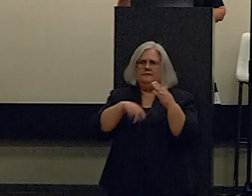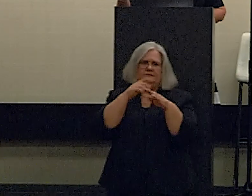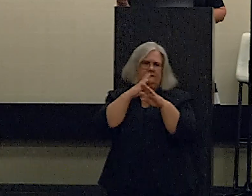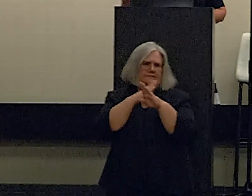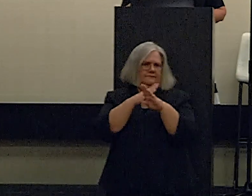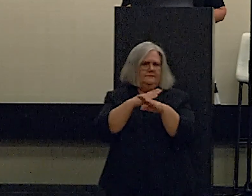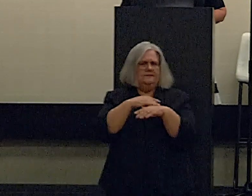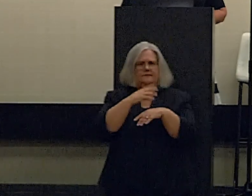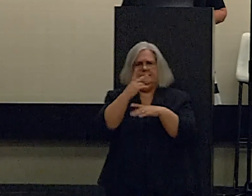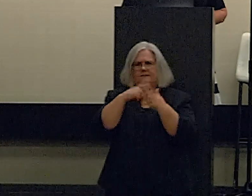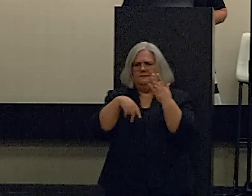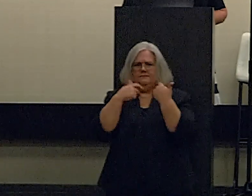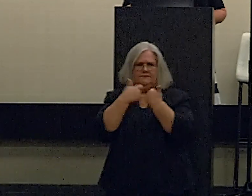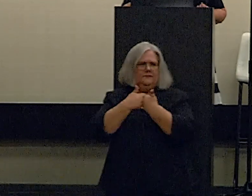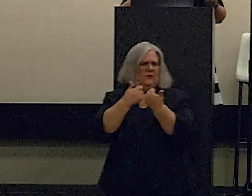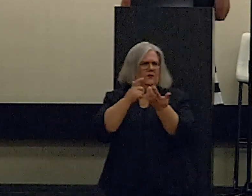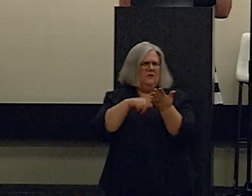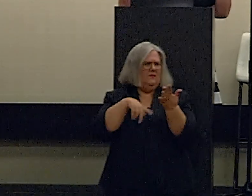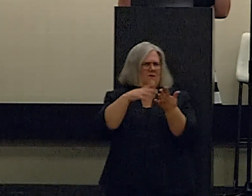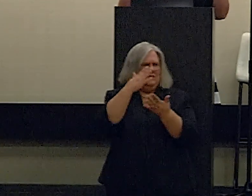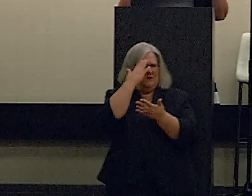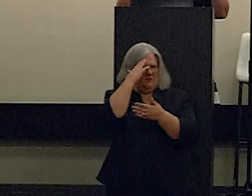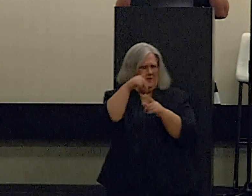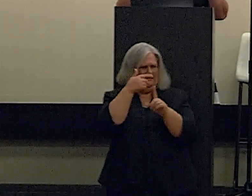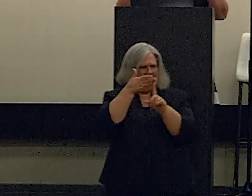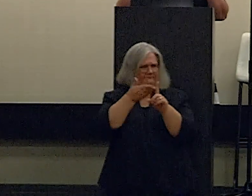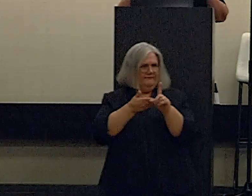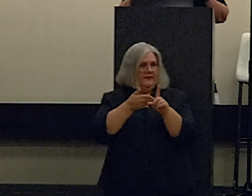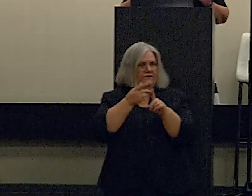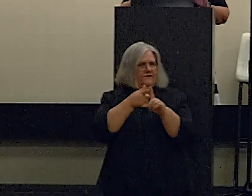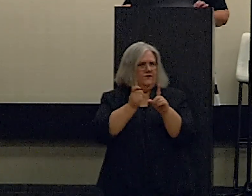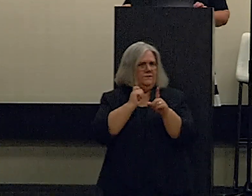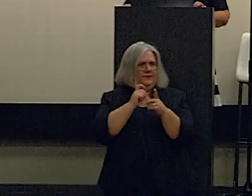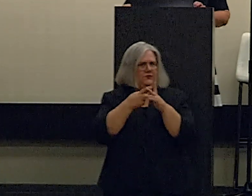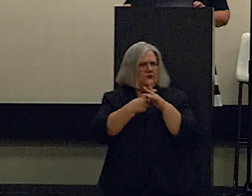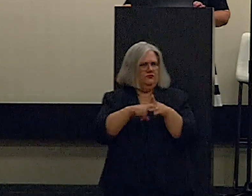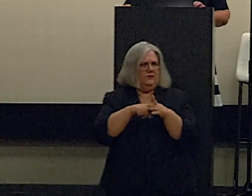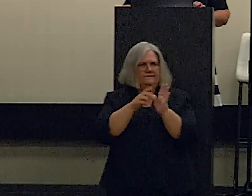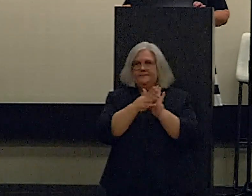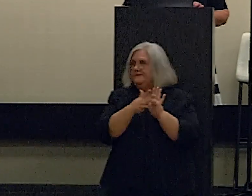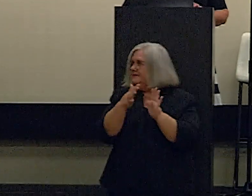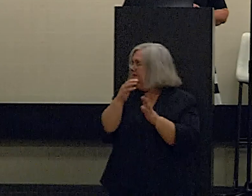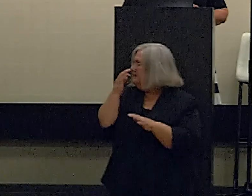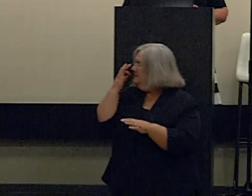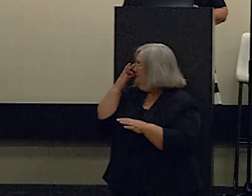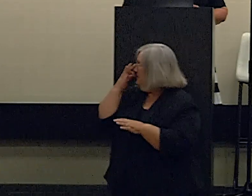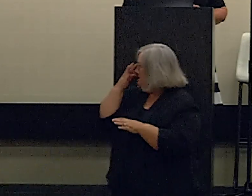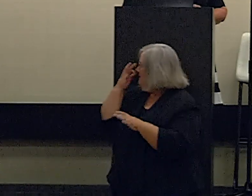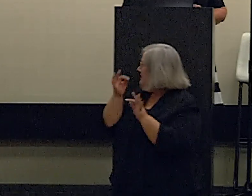barriers, what do we know about this individual just from the start of things?